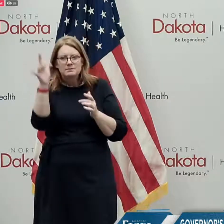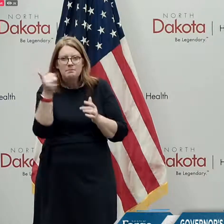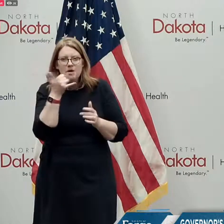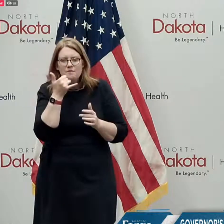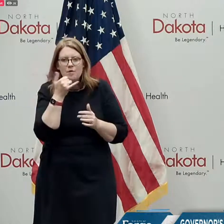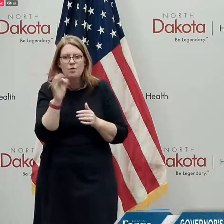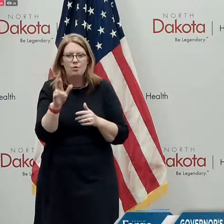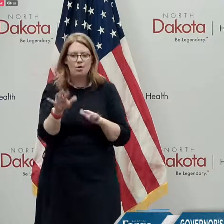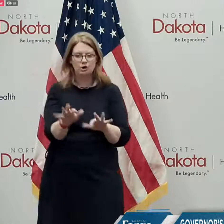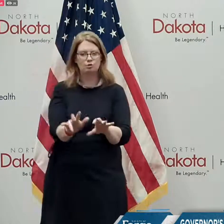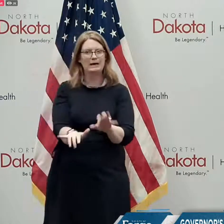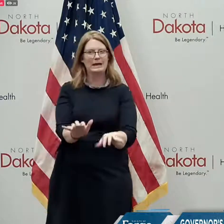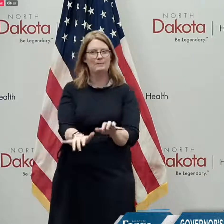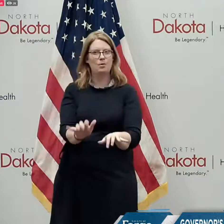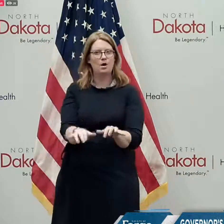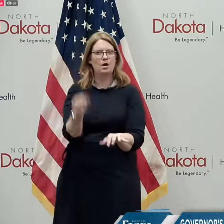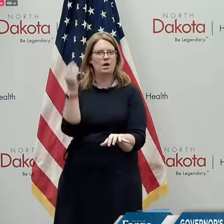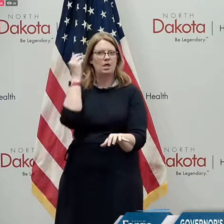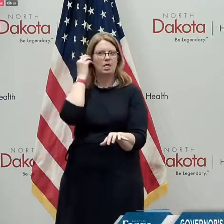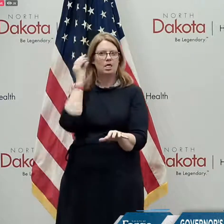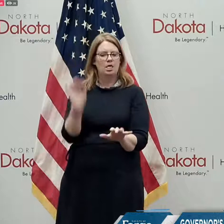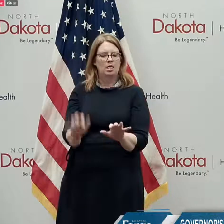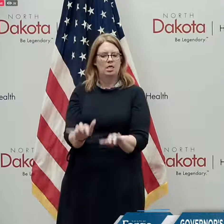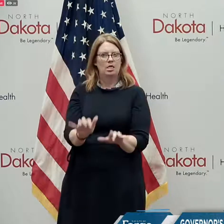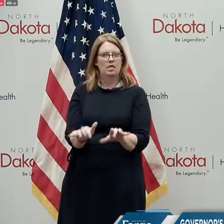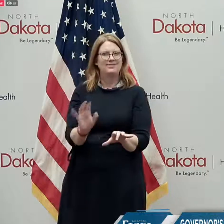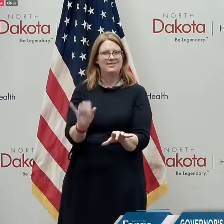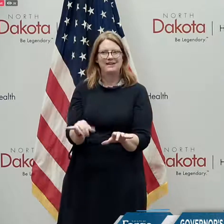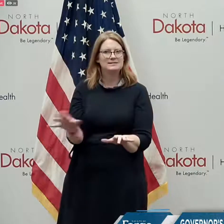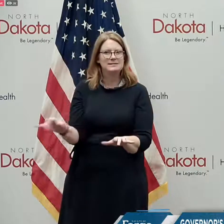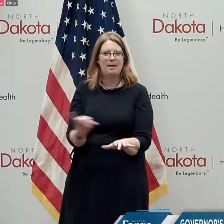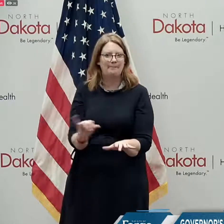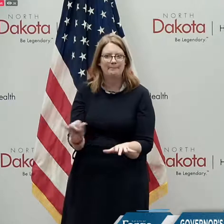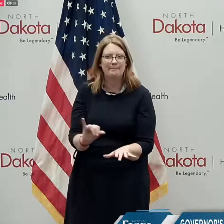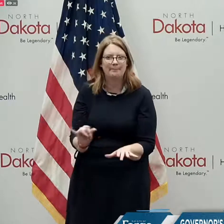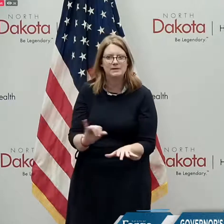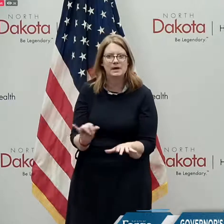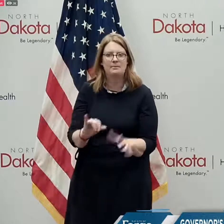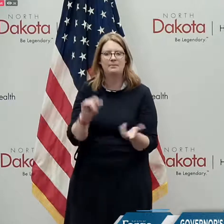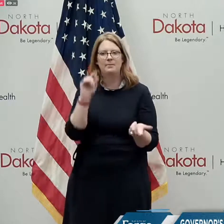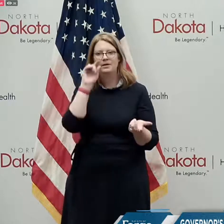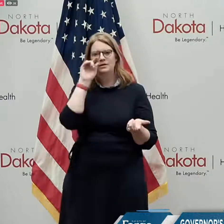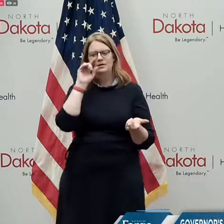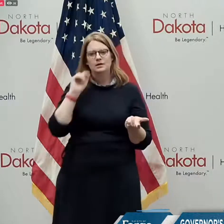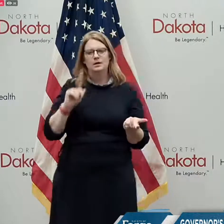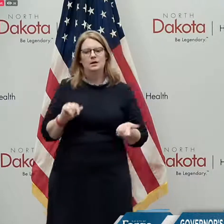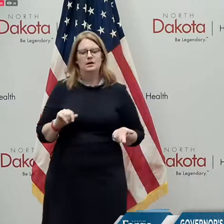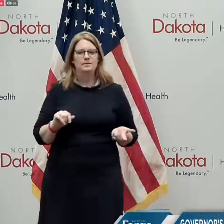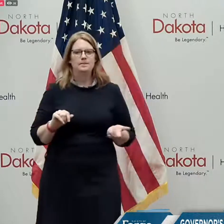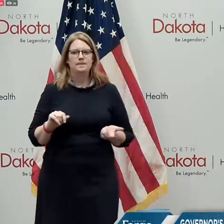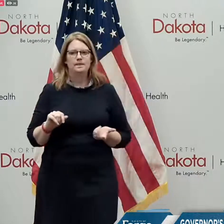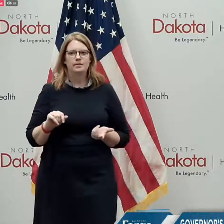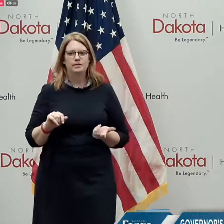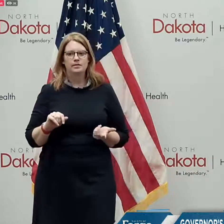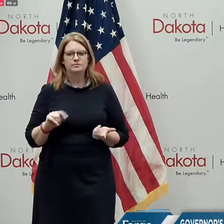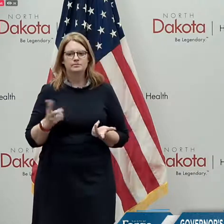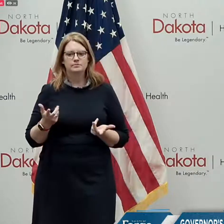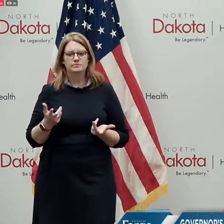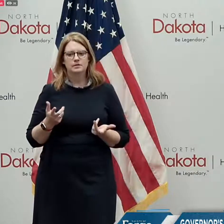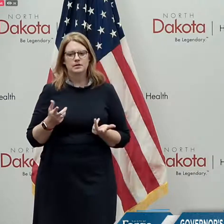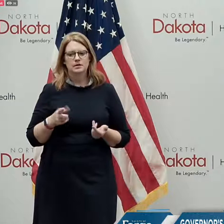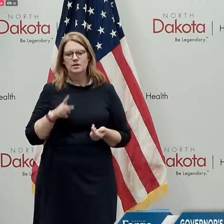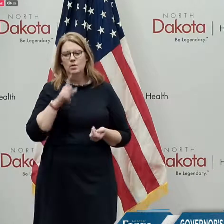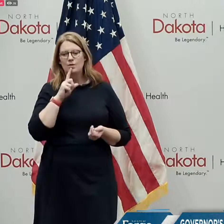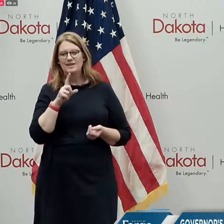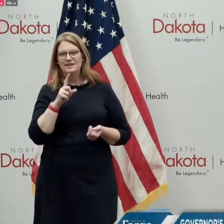wireless keyboard to communicate to your laptop. It's the same technology. And this technology, rather than being interested in